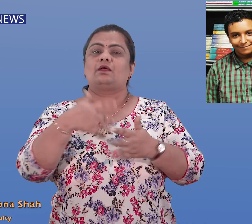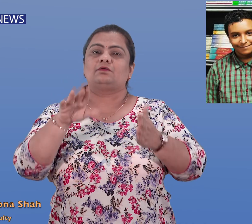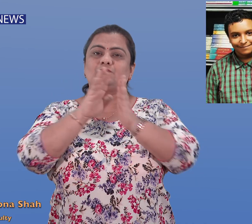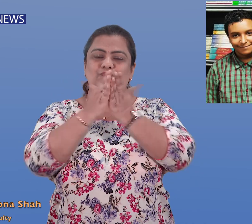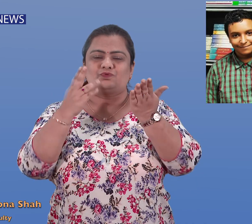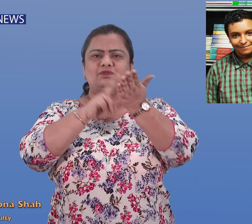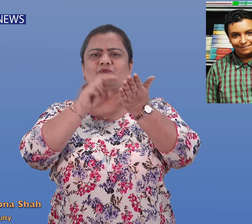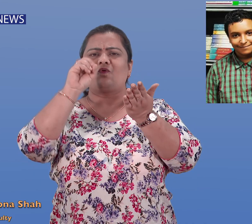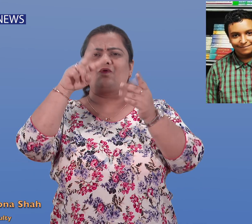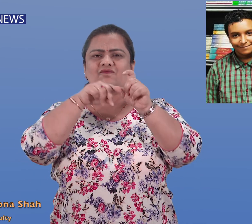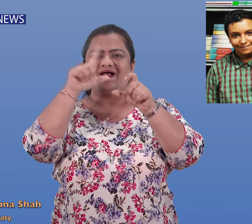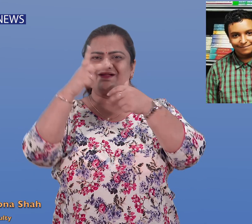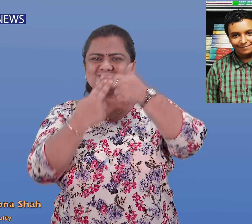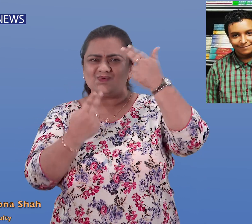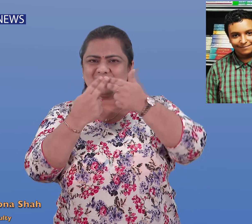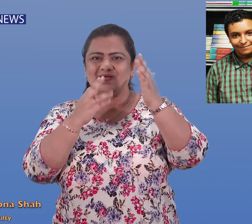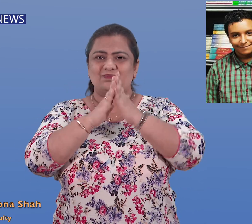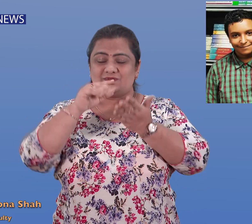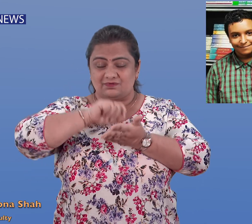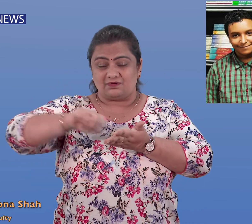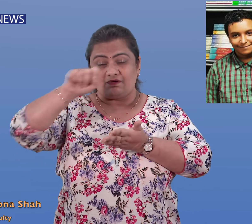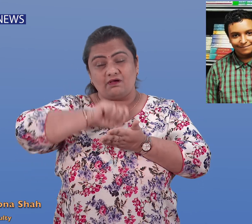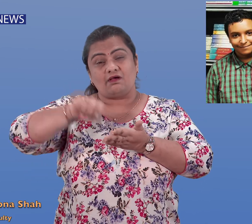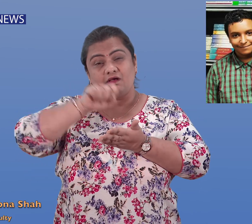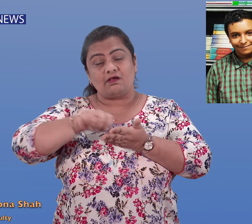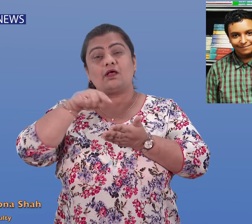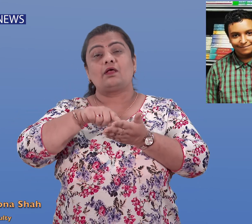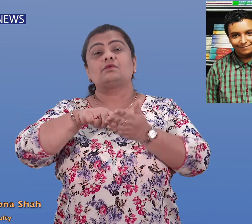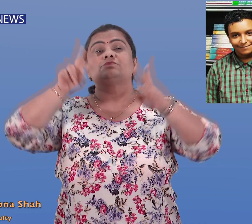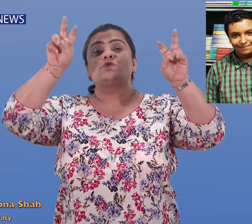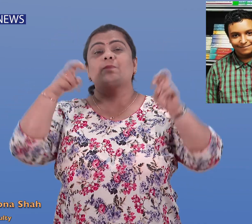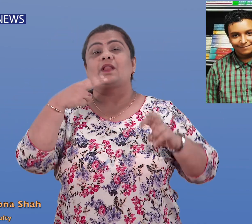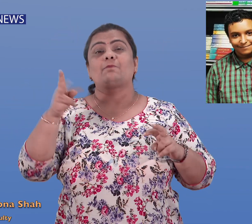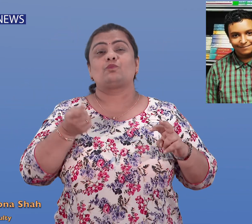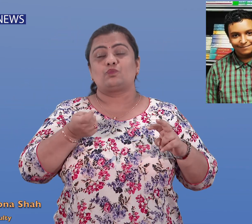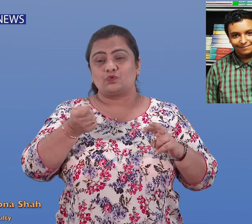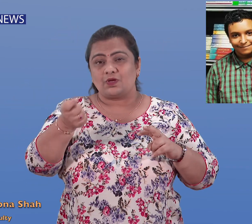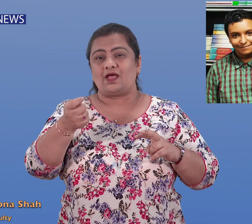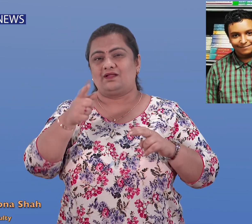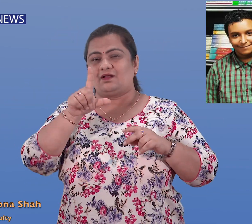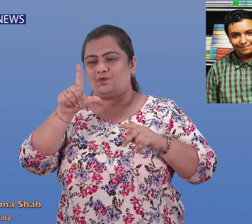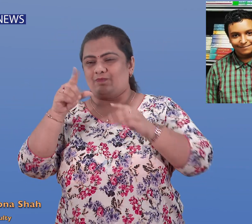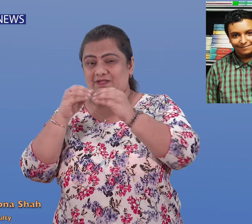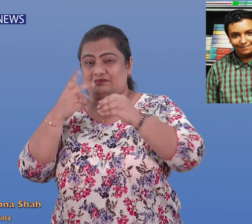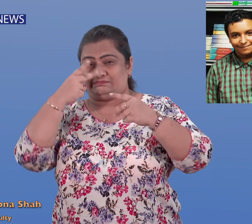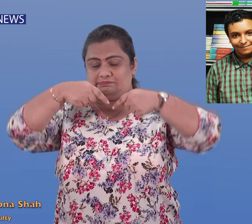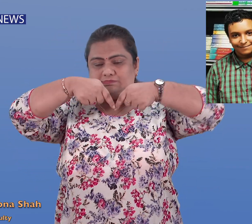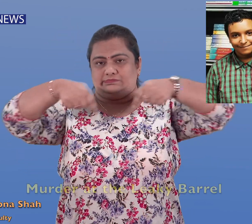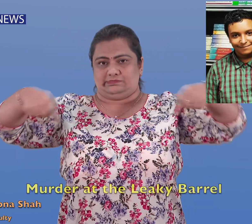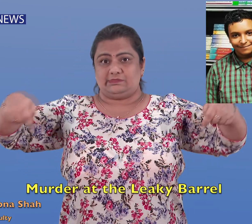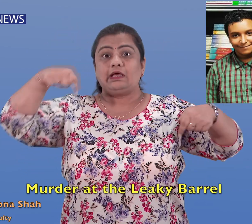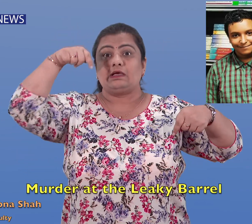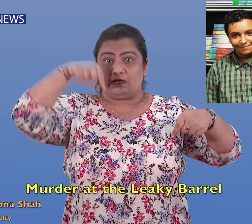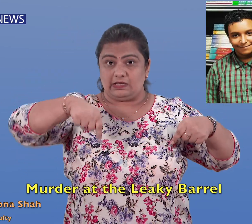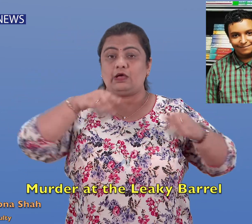the best selling crime thriller on Amazon Kindle store in children's crime and thriller category. The novel tops